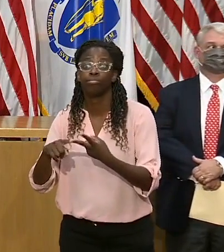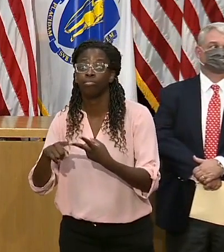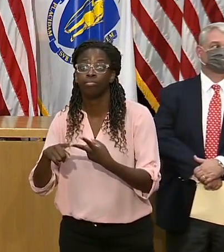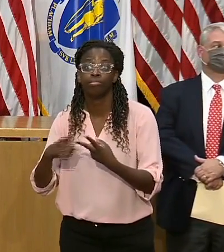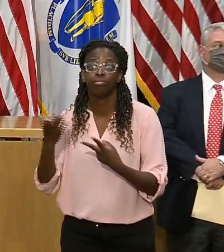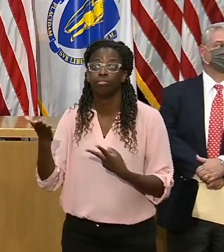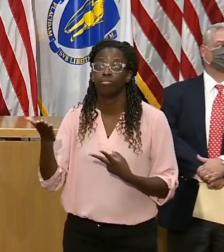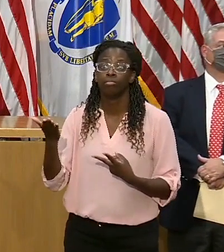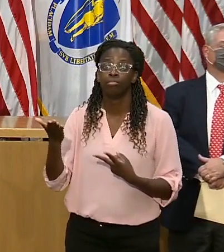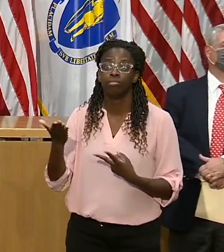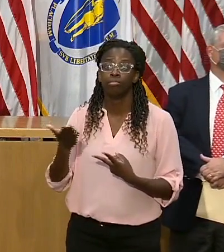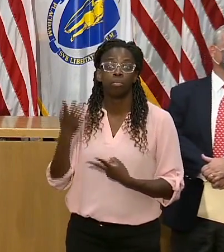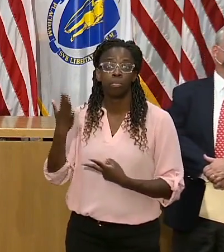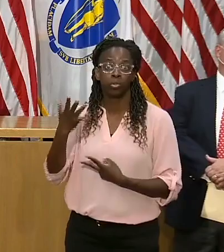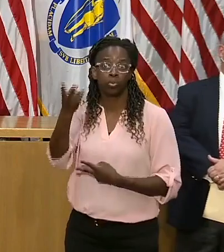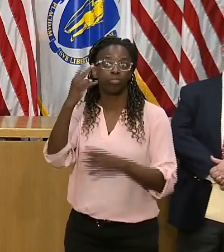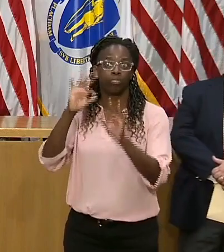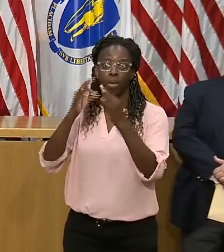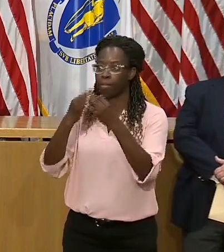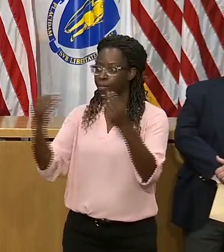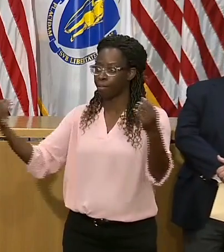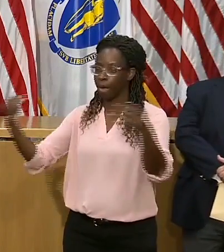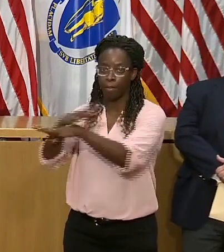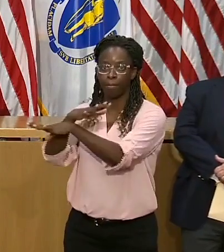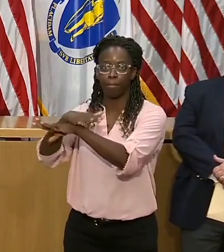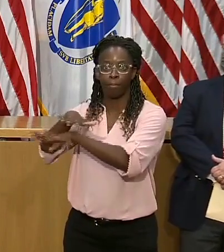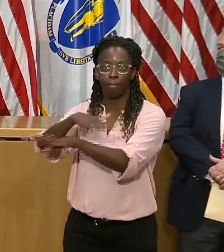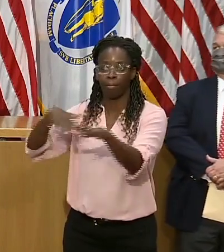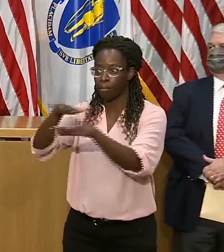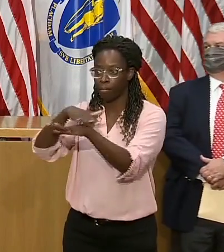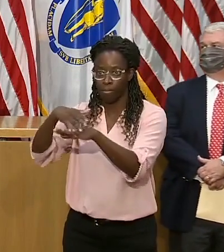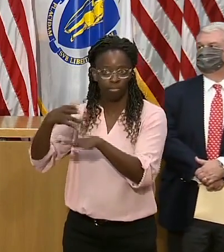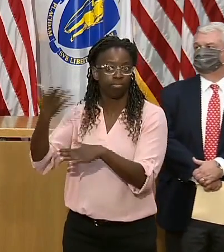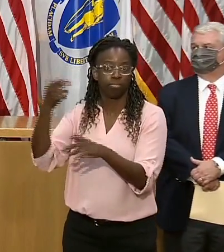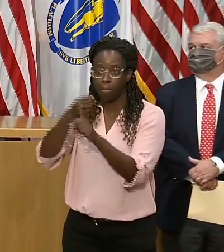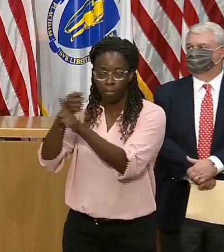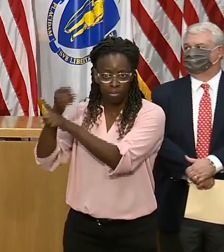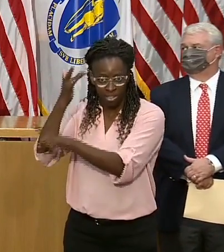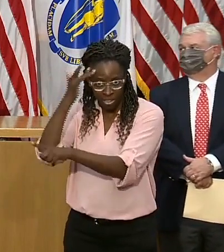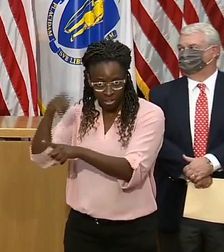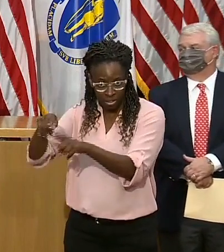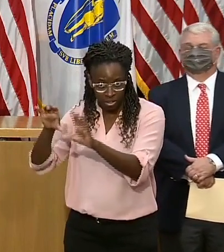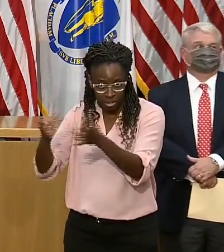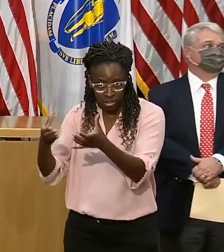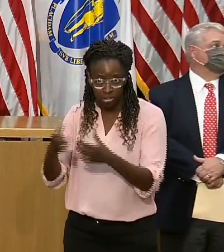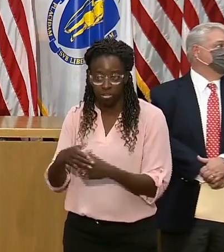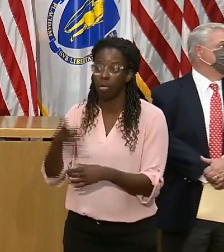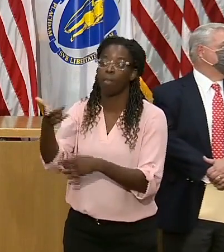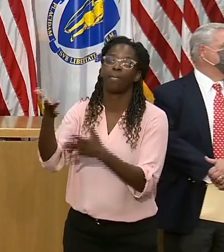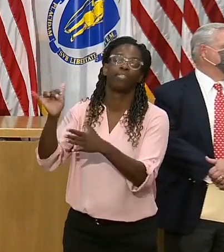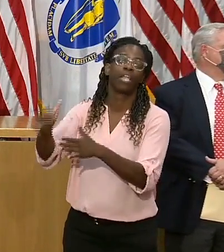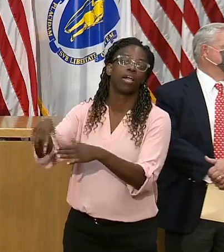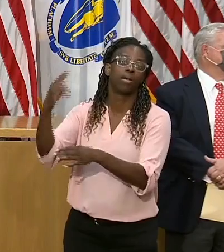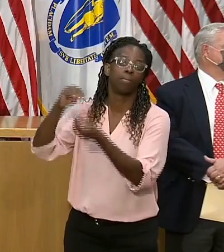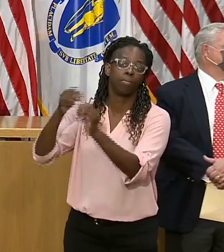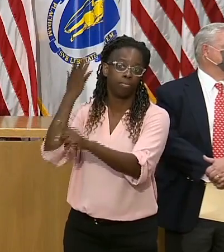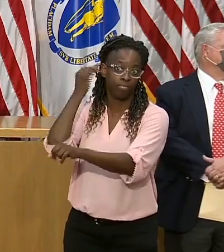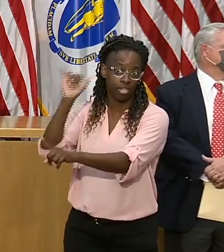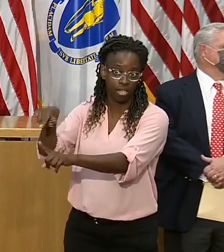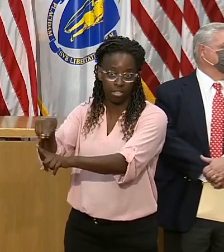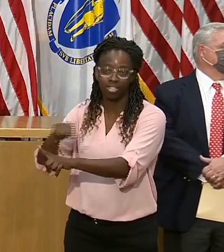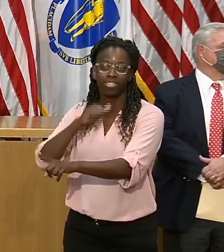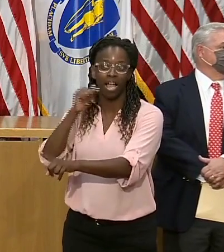you identified or heard of any potential target areas here that could benefit still? Are you looking at potential gateway